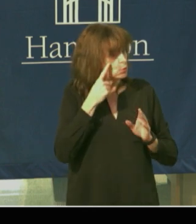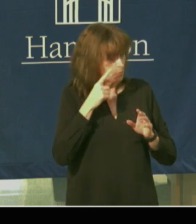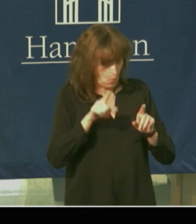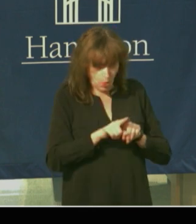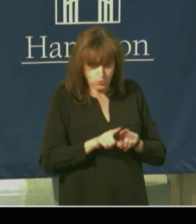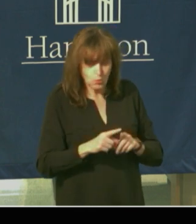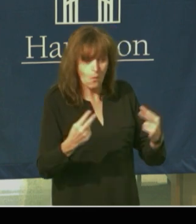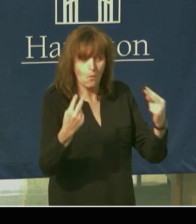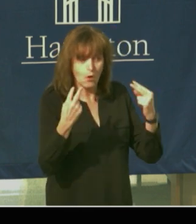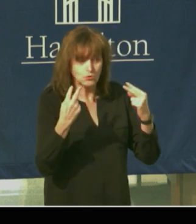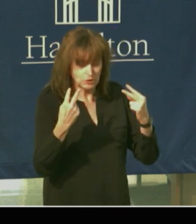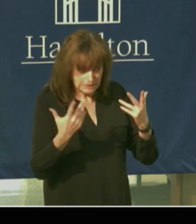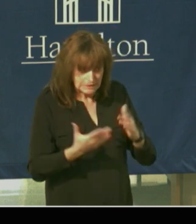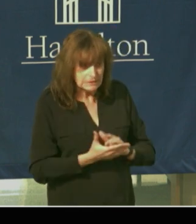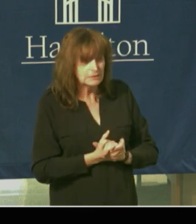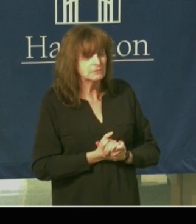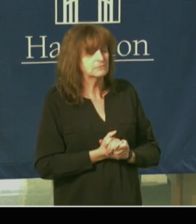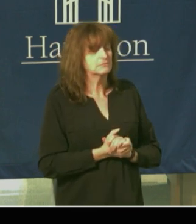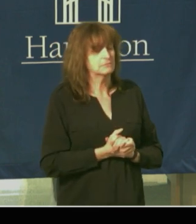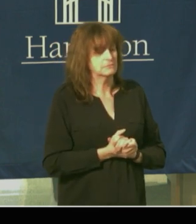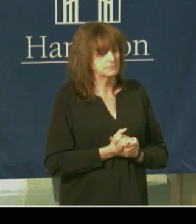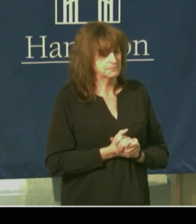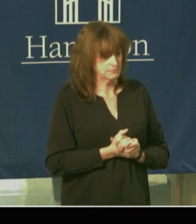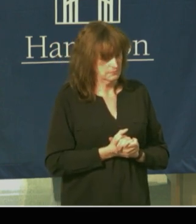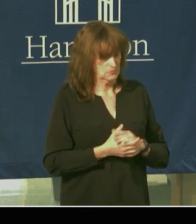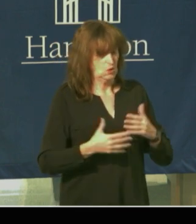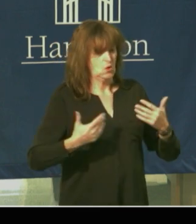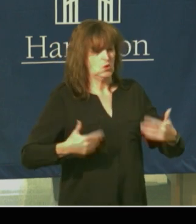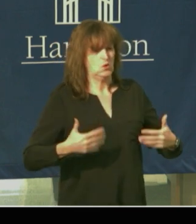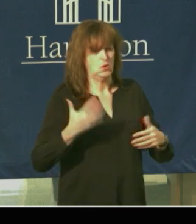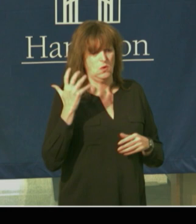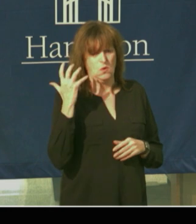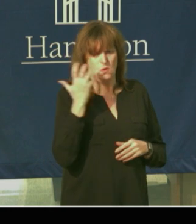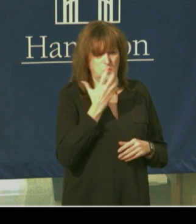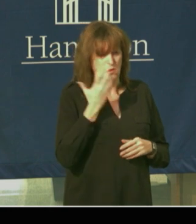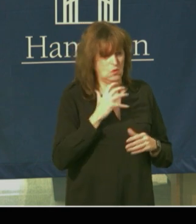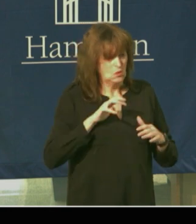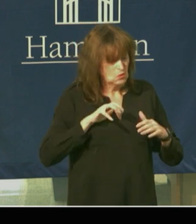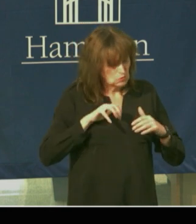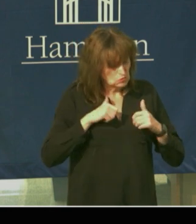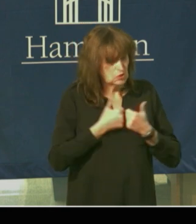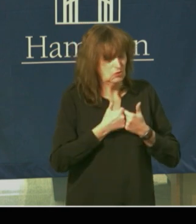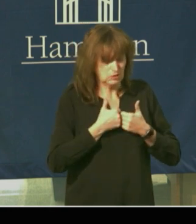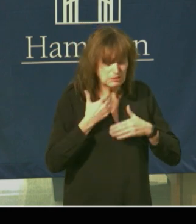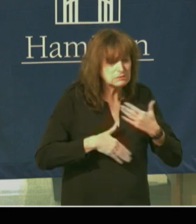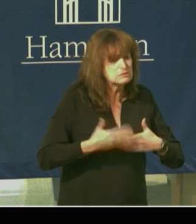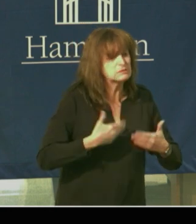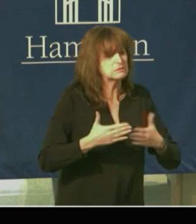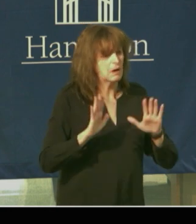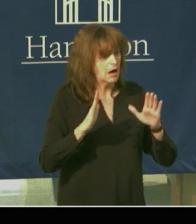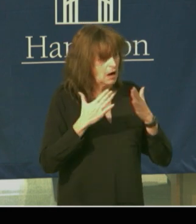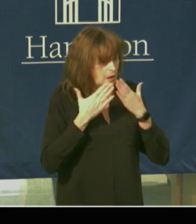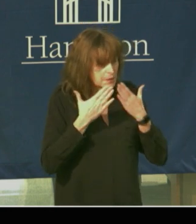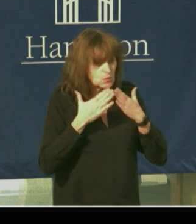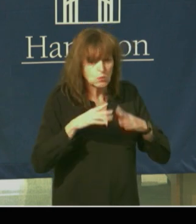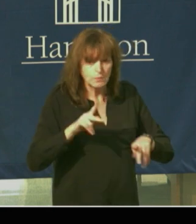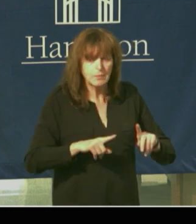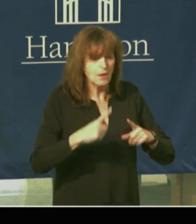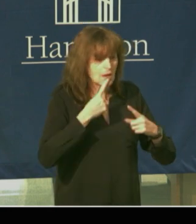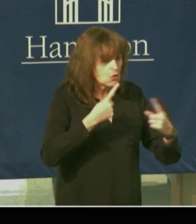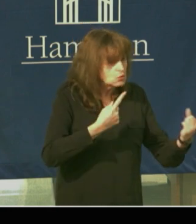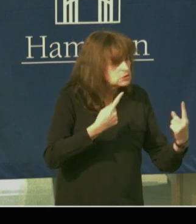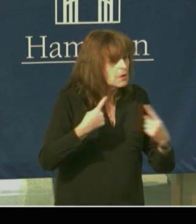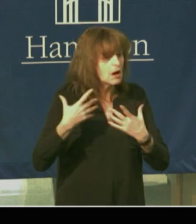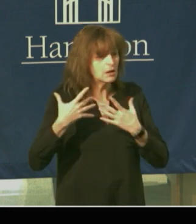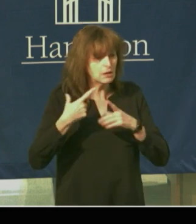that I really want to thank the community at large for responding in very, very positive ways. Not only people in